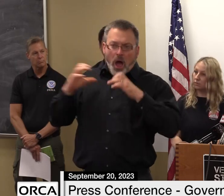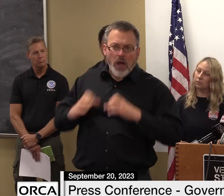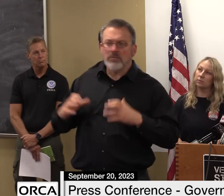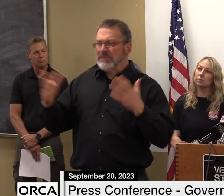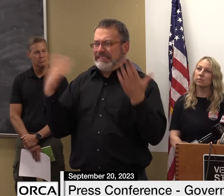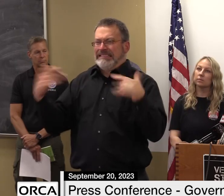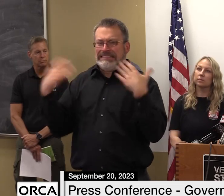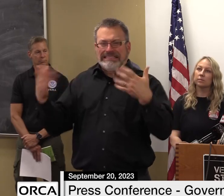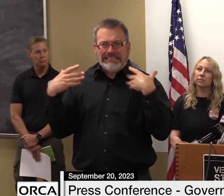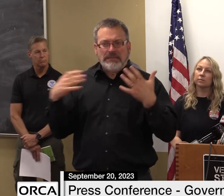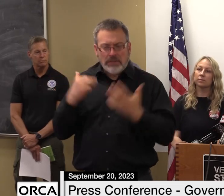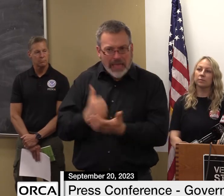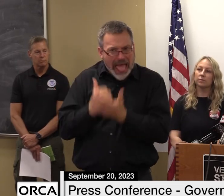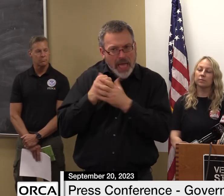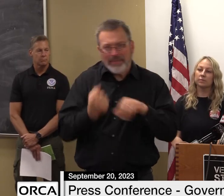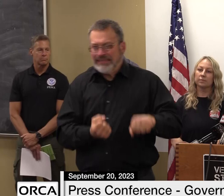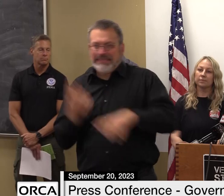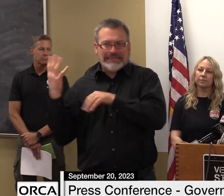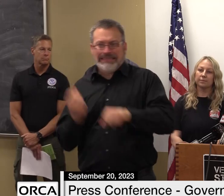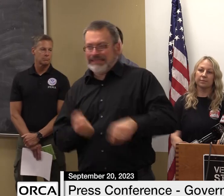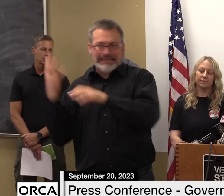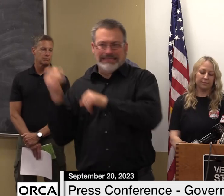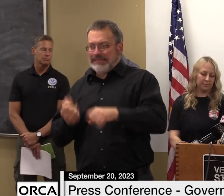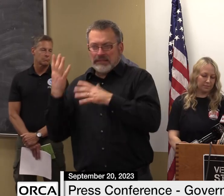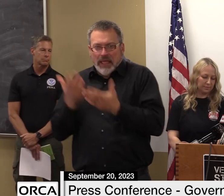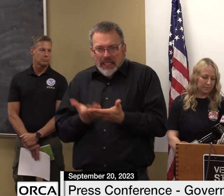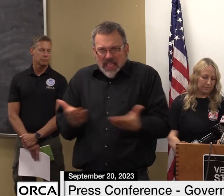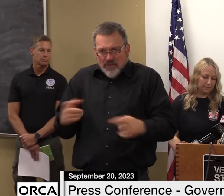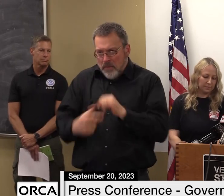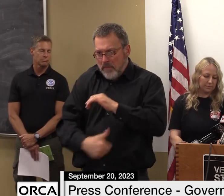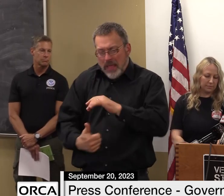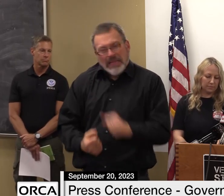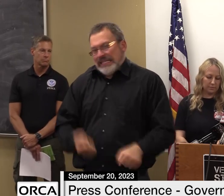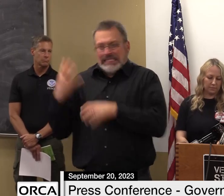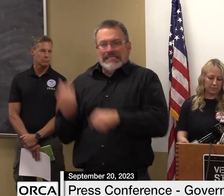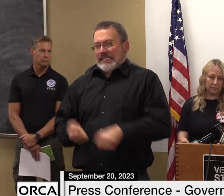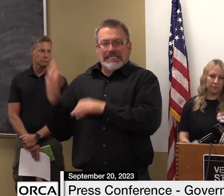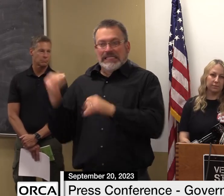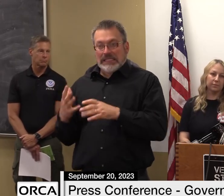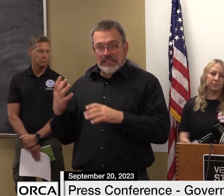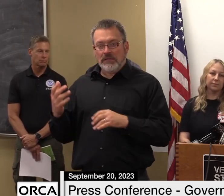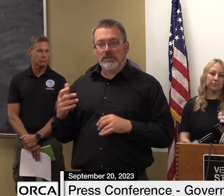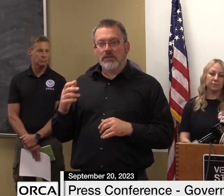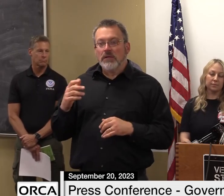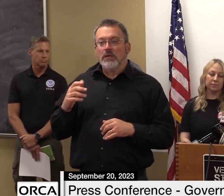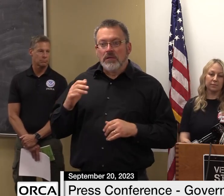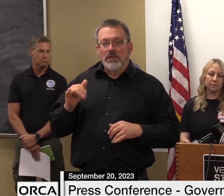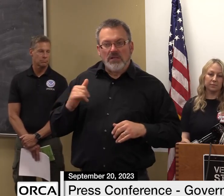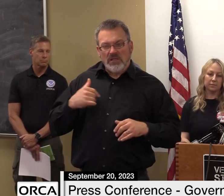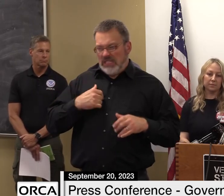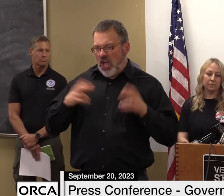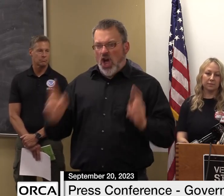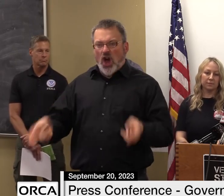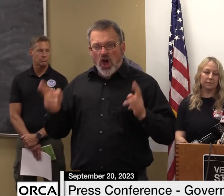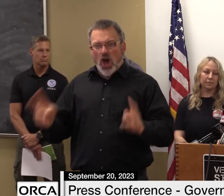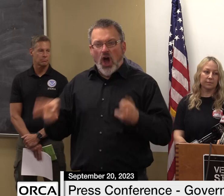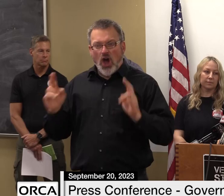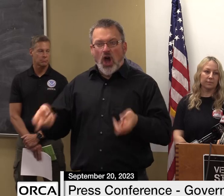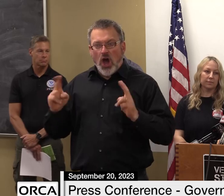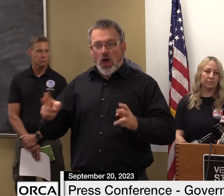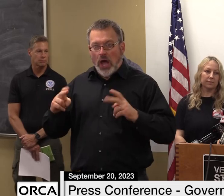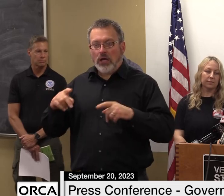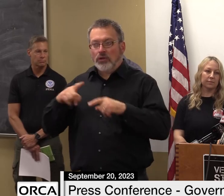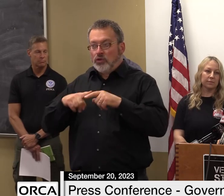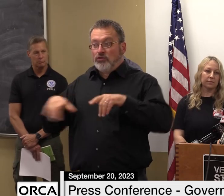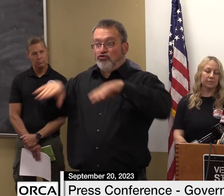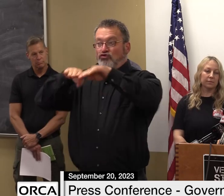inventory. An army of volunteers moved through the rooms of the basement, diligently lifting items to the highest shelves.